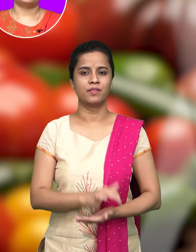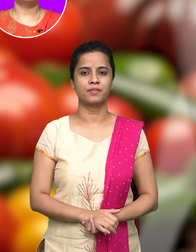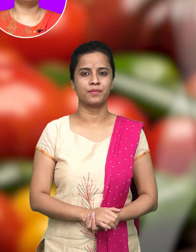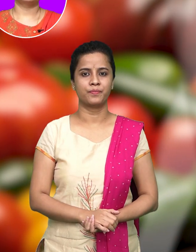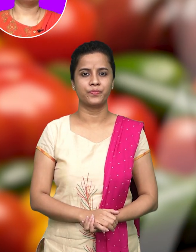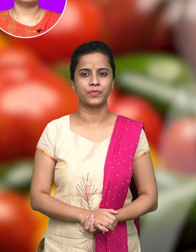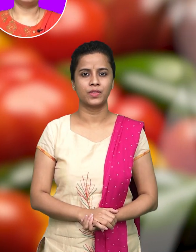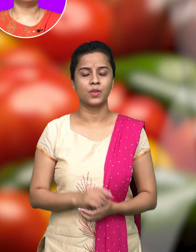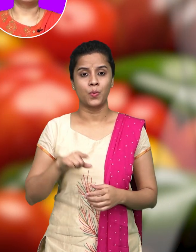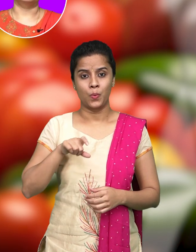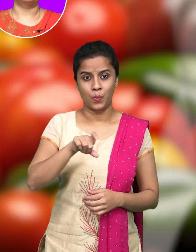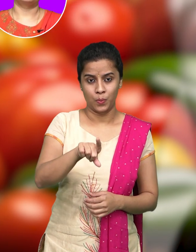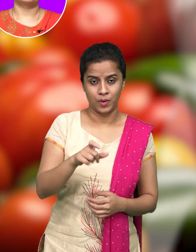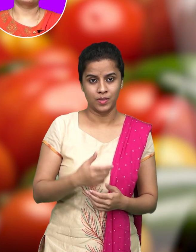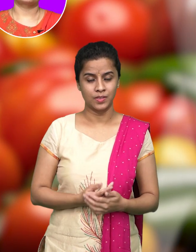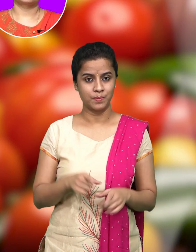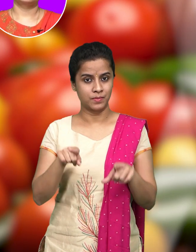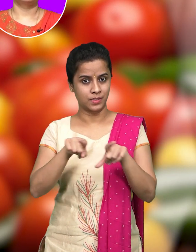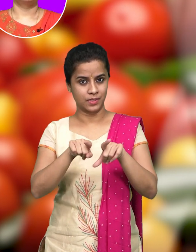to organisms also.